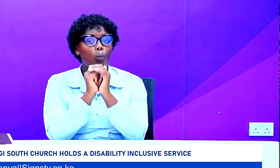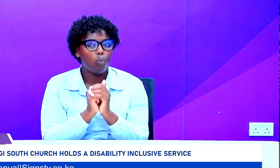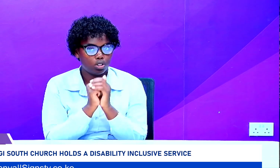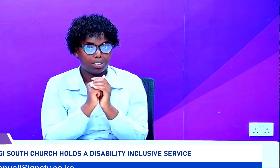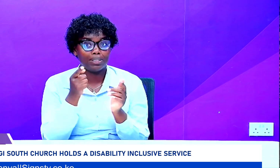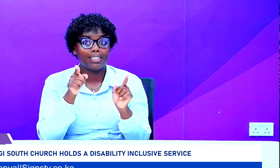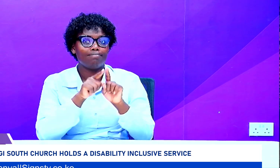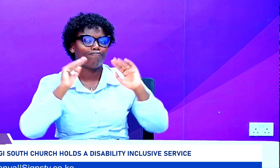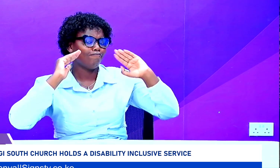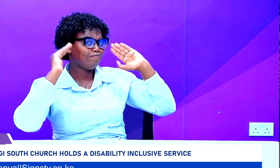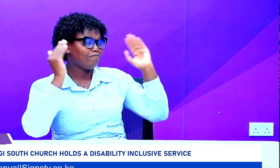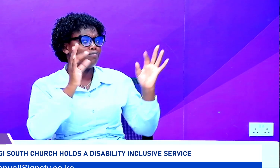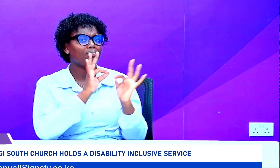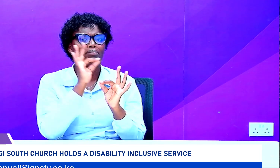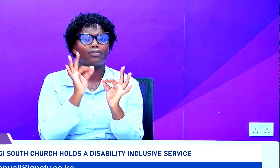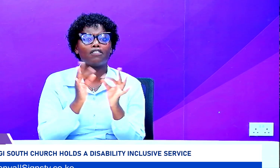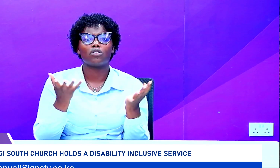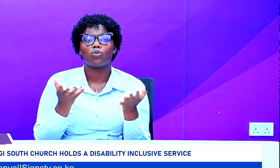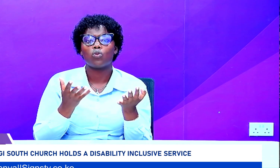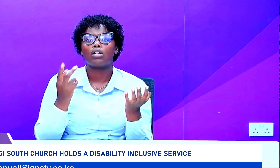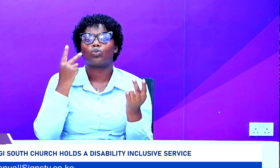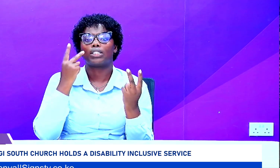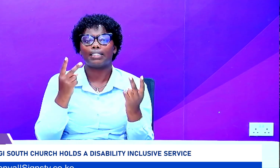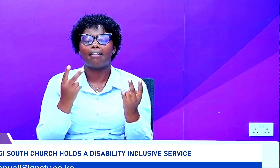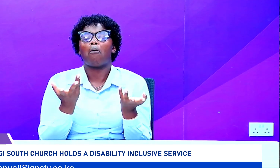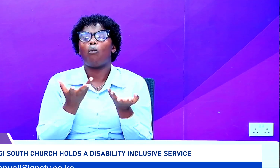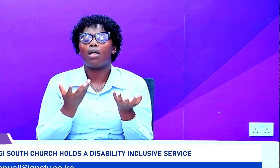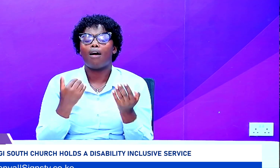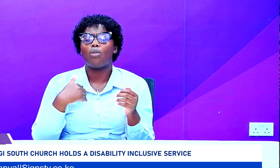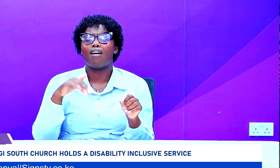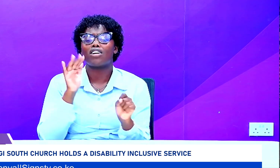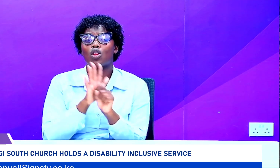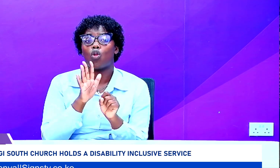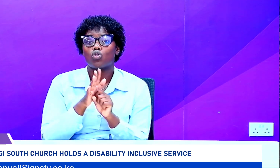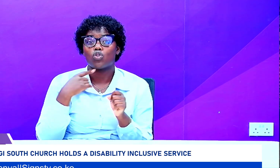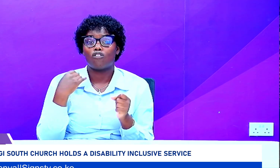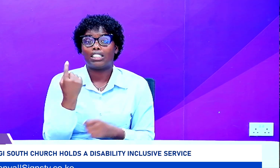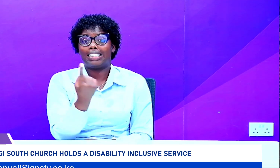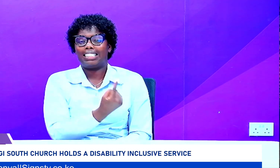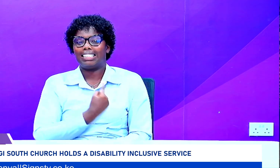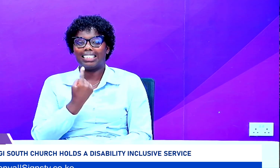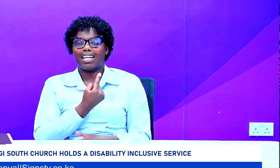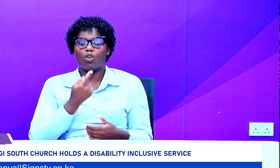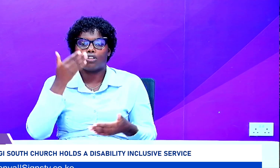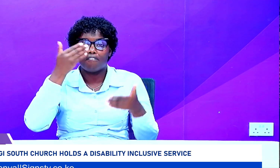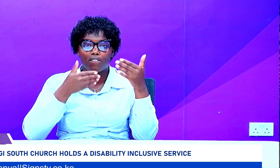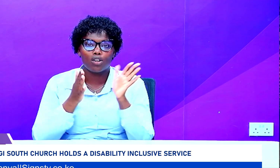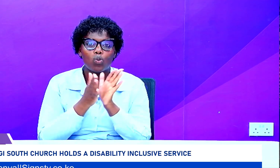specifically addressed the common isolation faced by the deaf and hard of hearing individuals in many